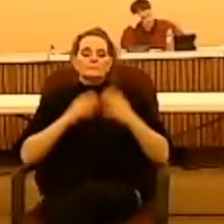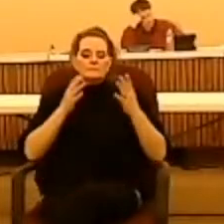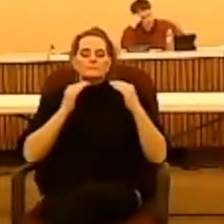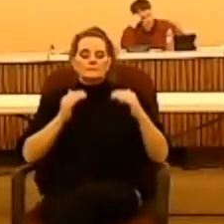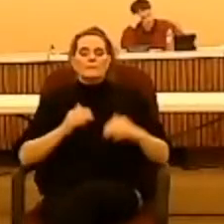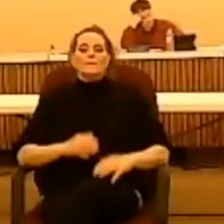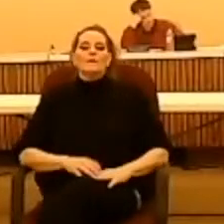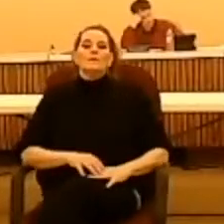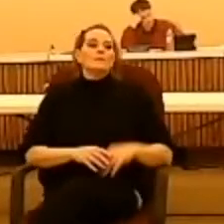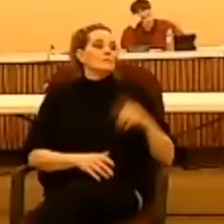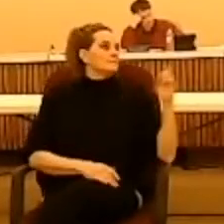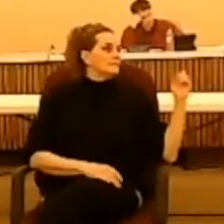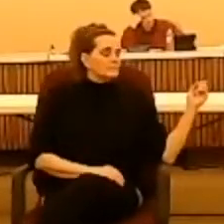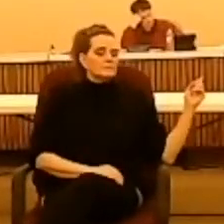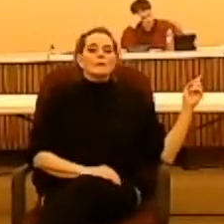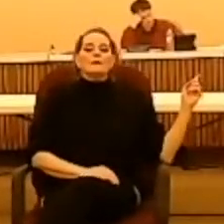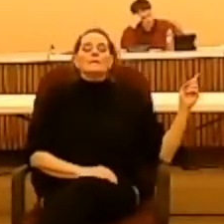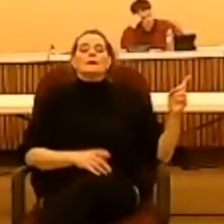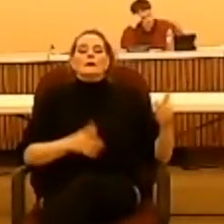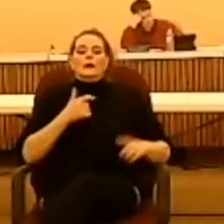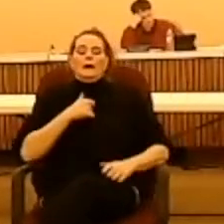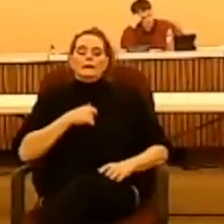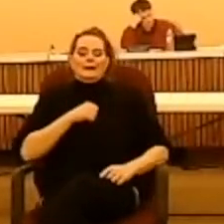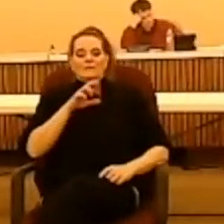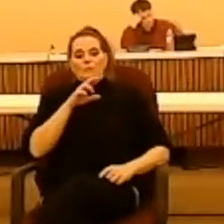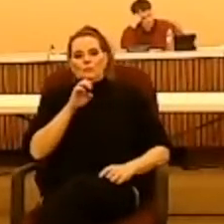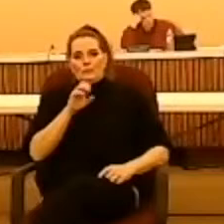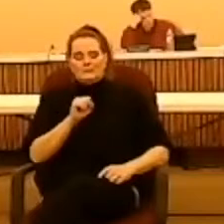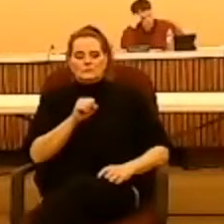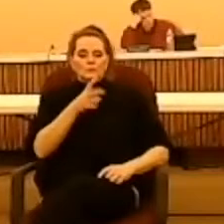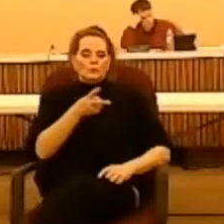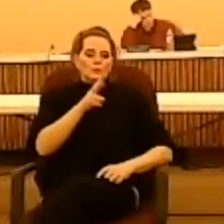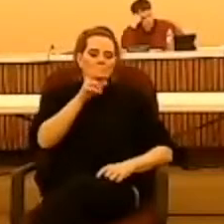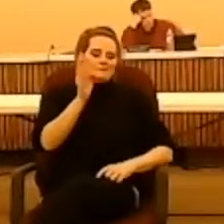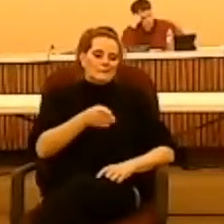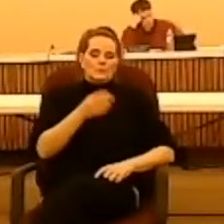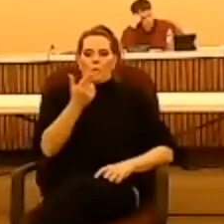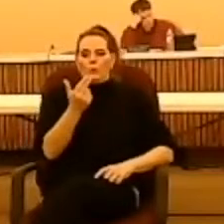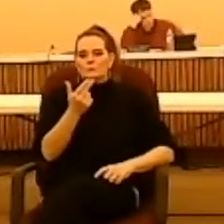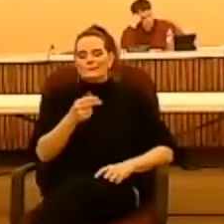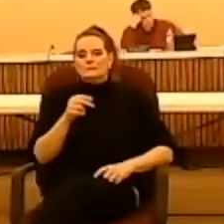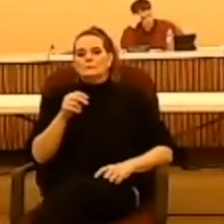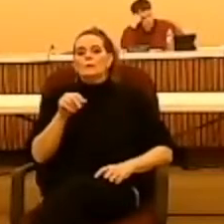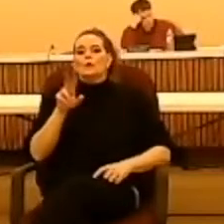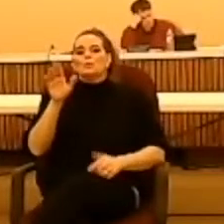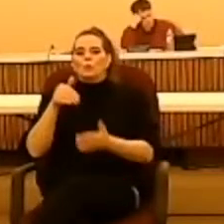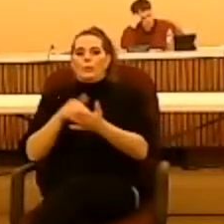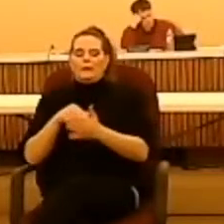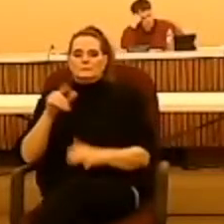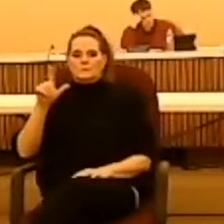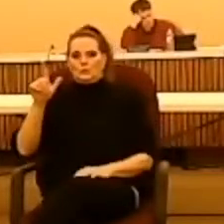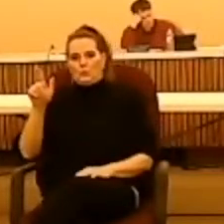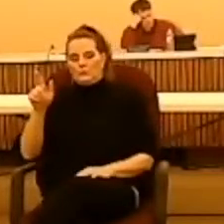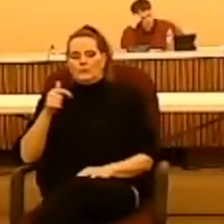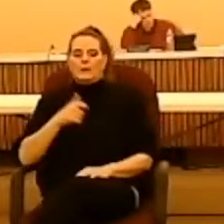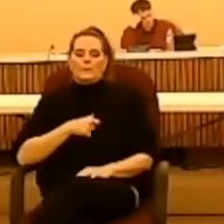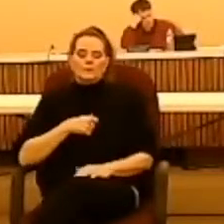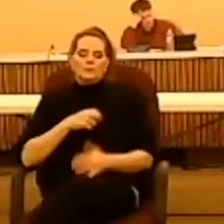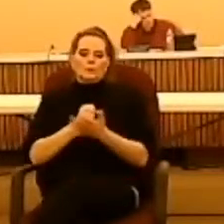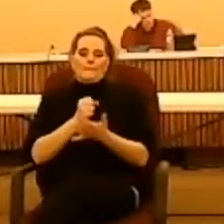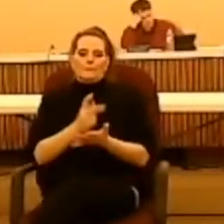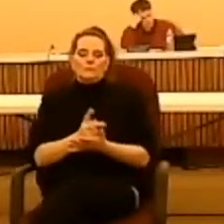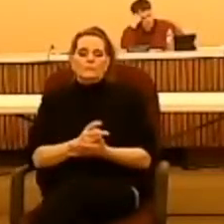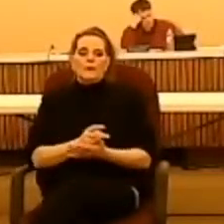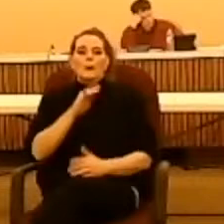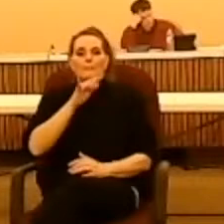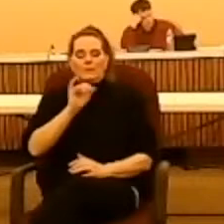Mr. Supervisor and fellow board members, I have Resolution 2-13, 2021 to authorize bills